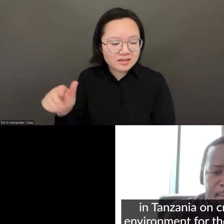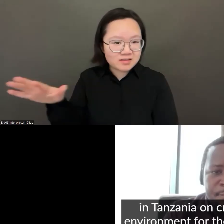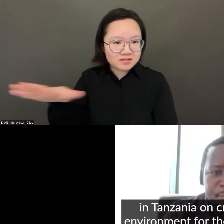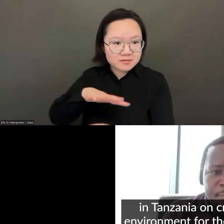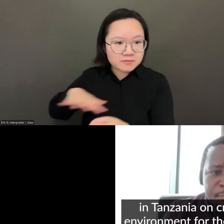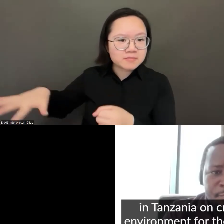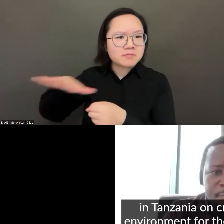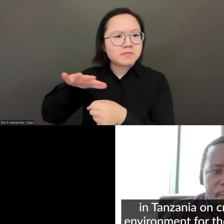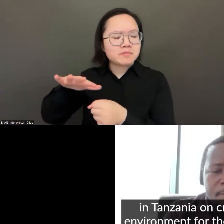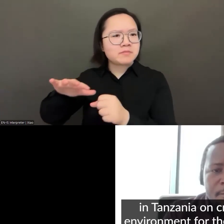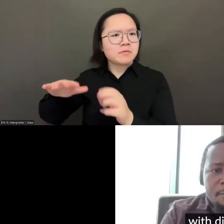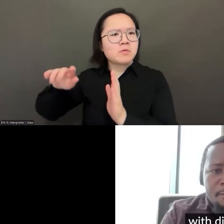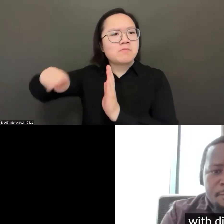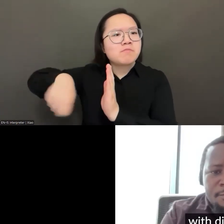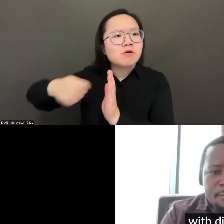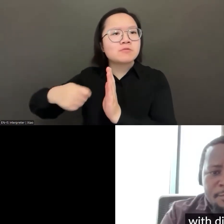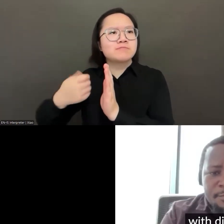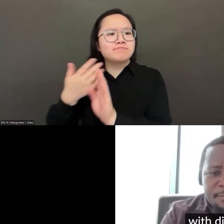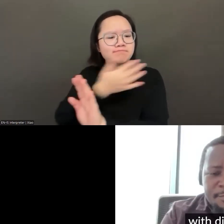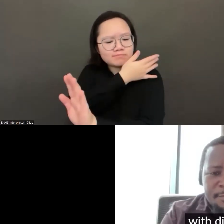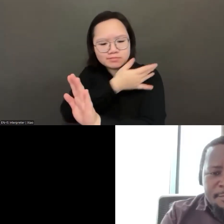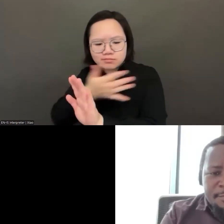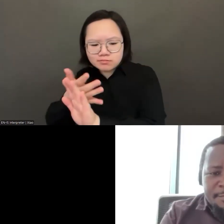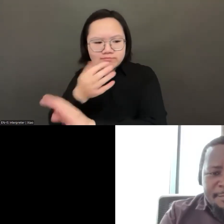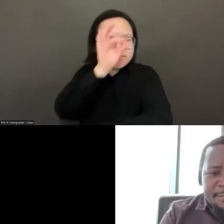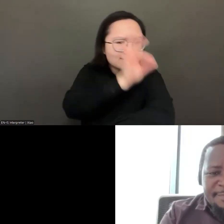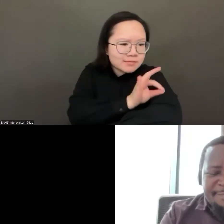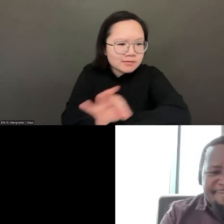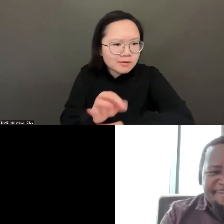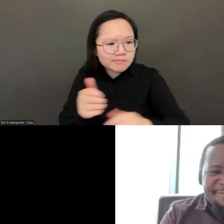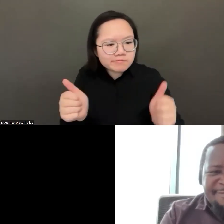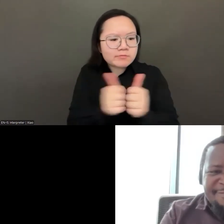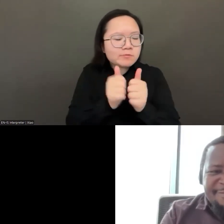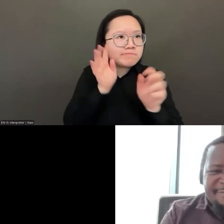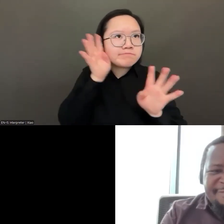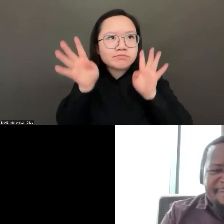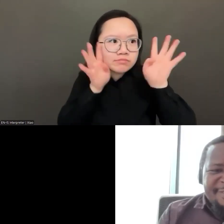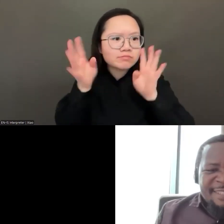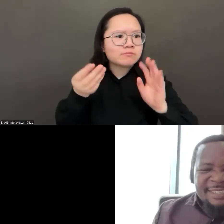environment for the inclusion of persons with disabilities.